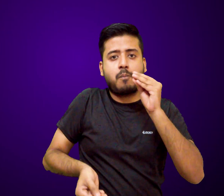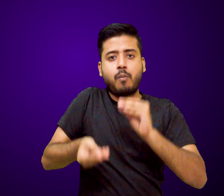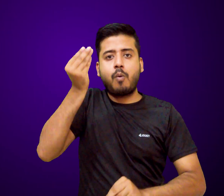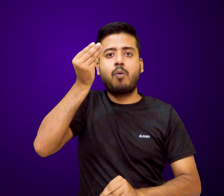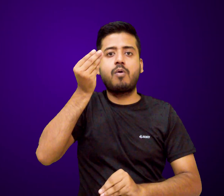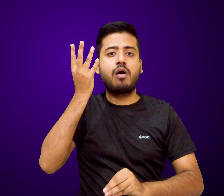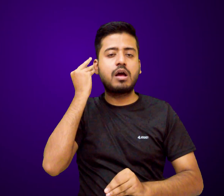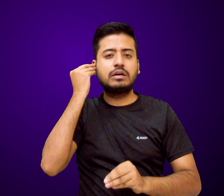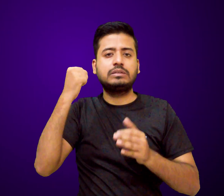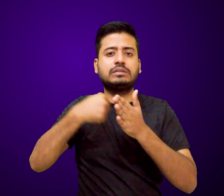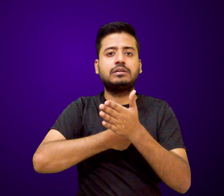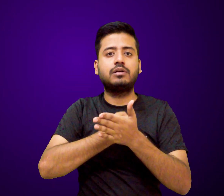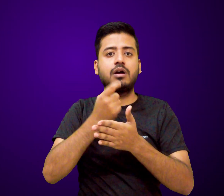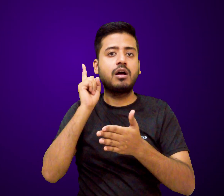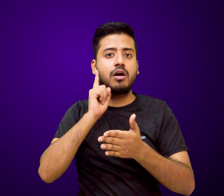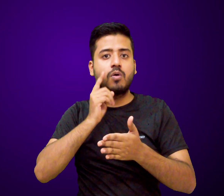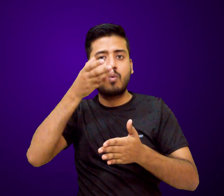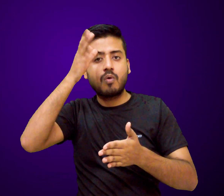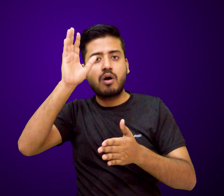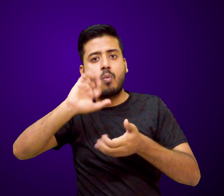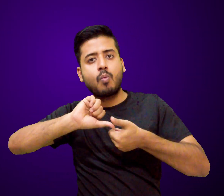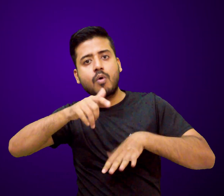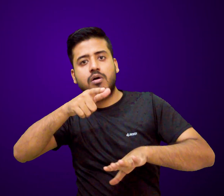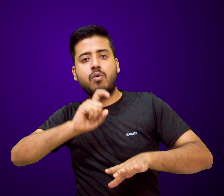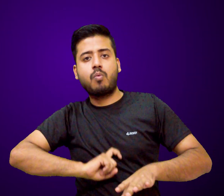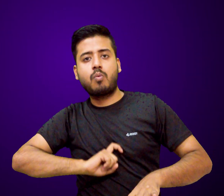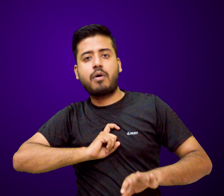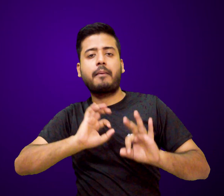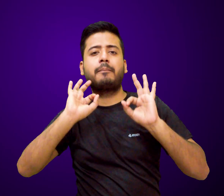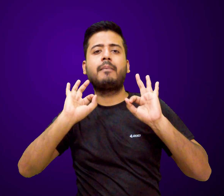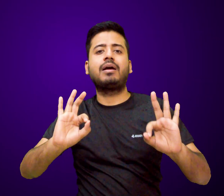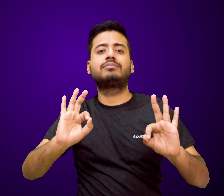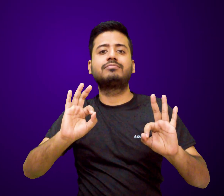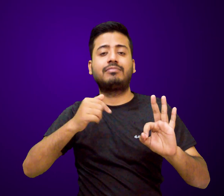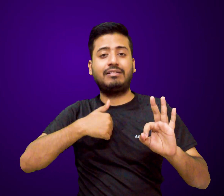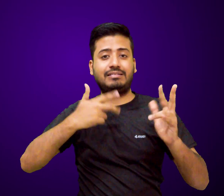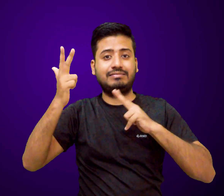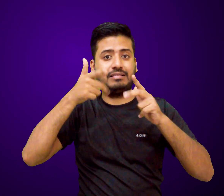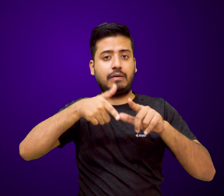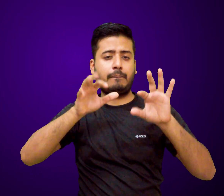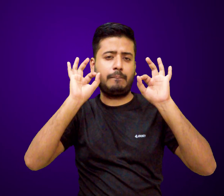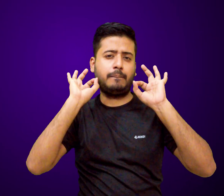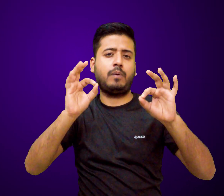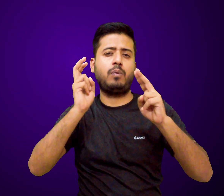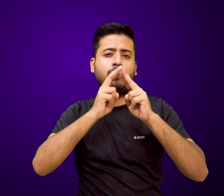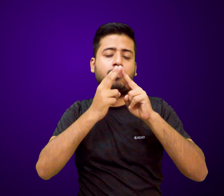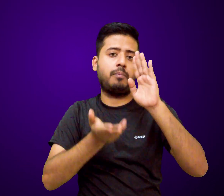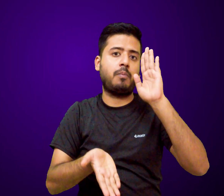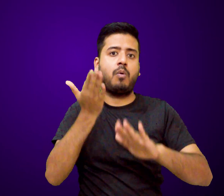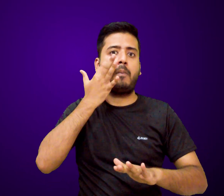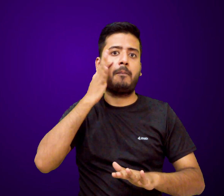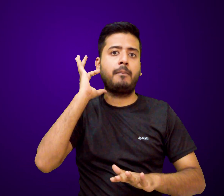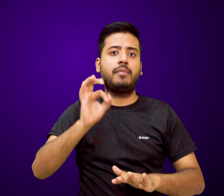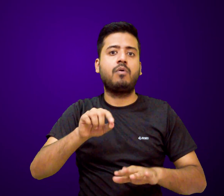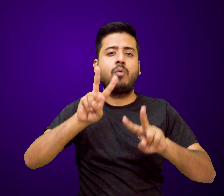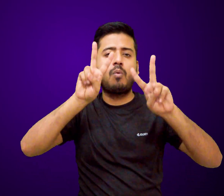Store potatoes in a cool, dark, and dry place to prevent sprouting and the accumulation of solanine.